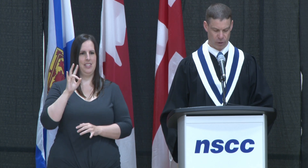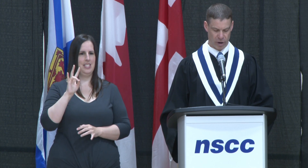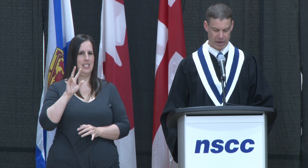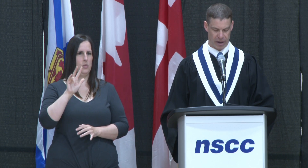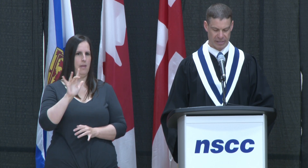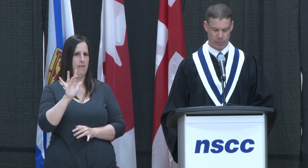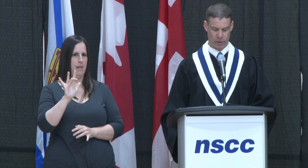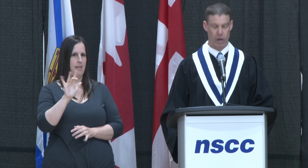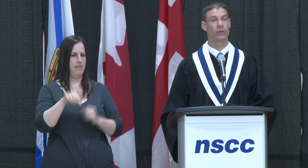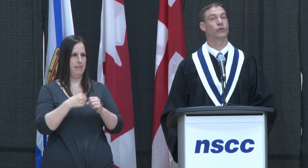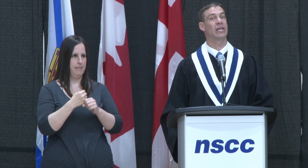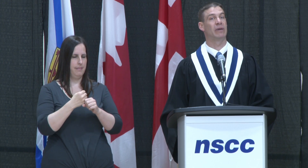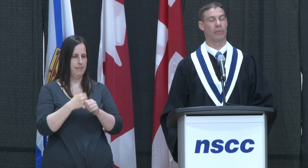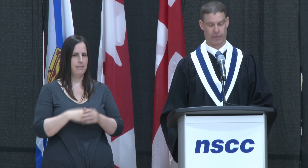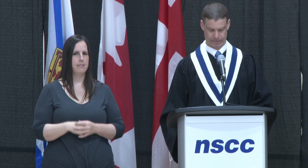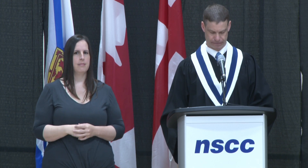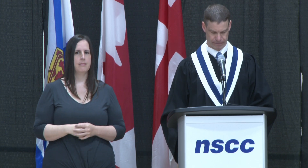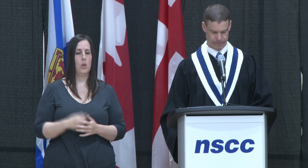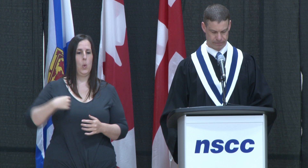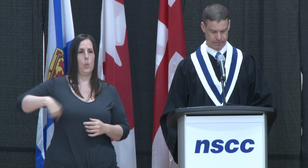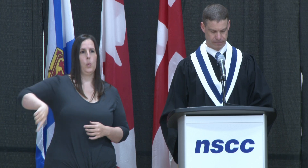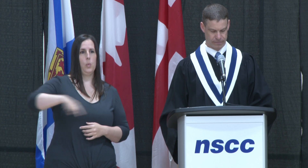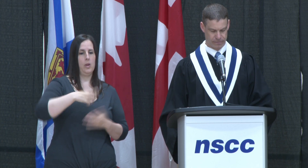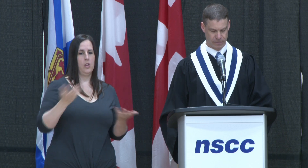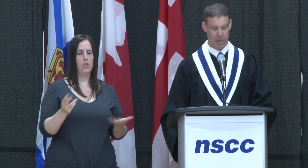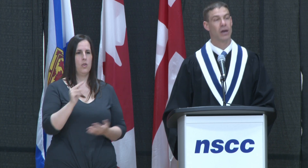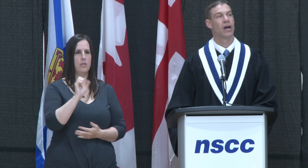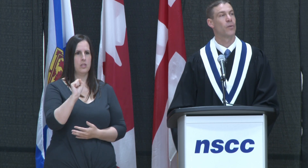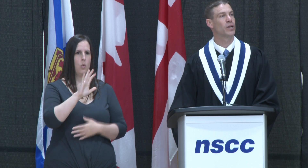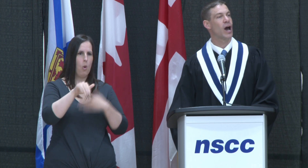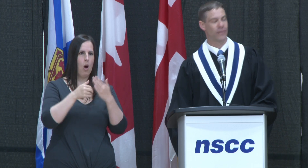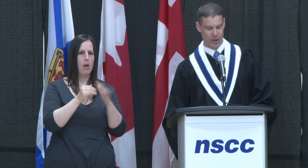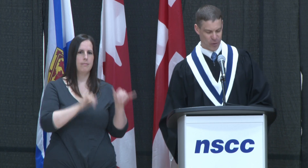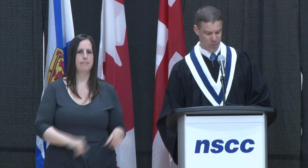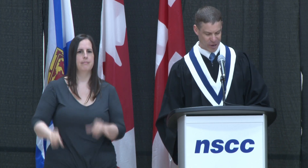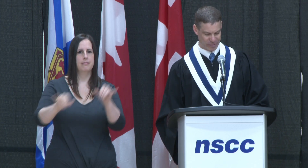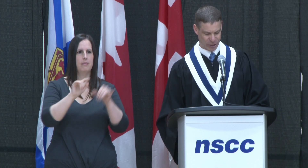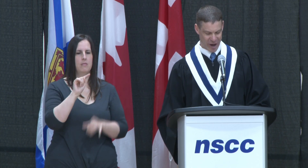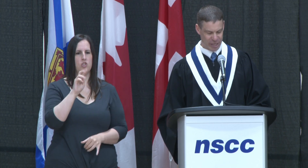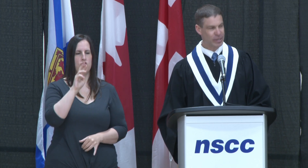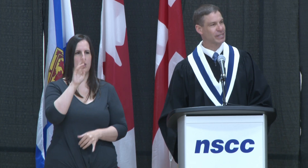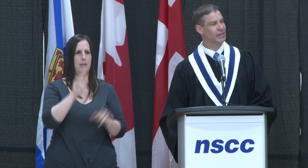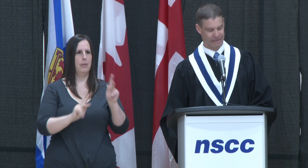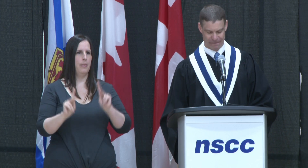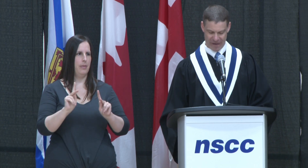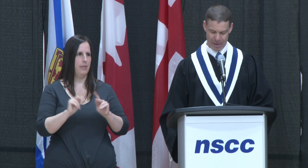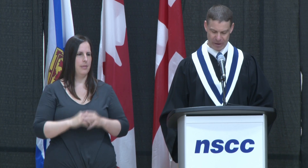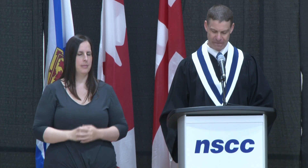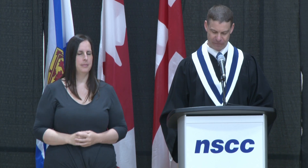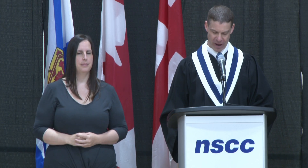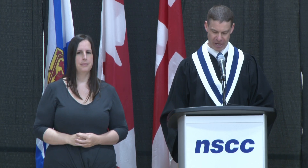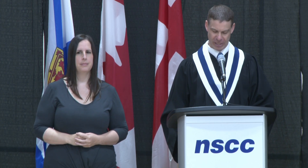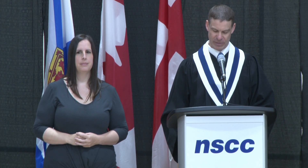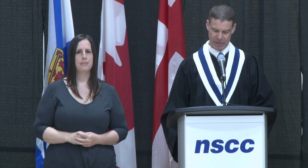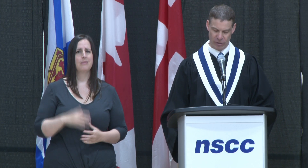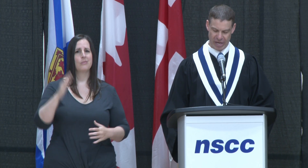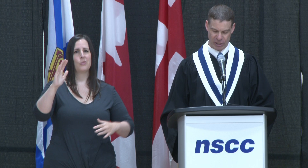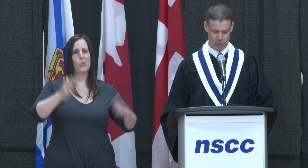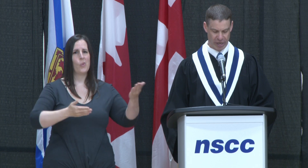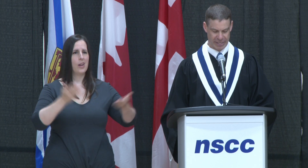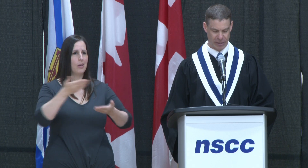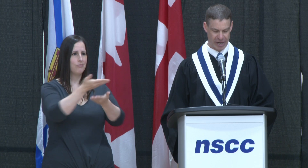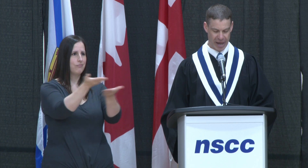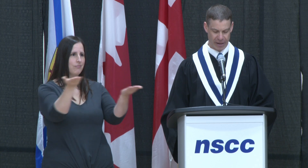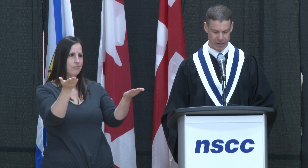Scotia, we recognize that we are all treaty people. I want to offer a warm welcome to graduates, family, friends, and special